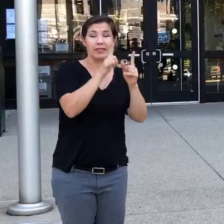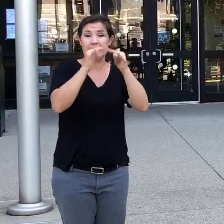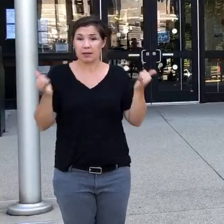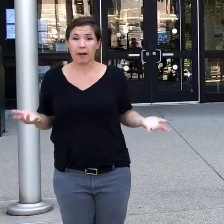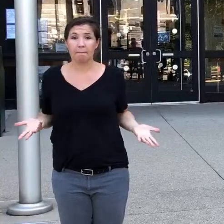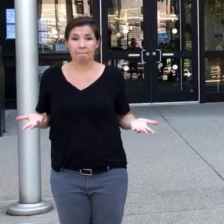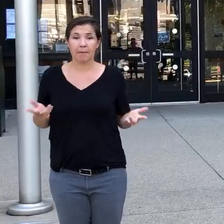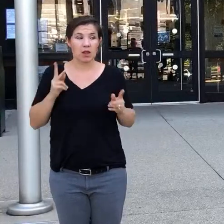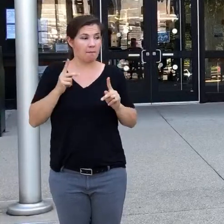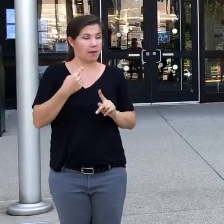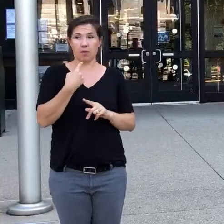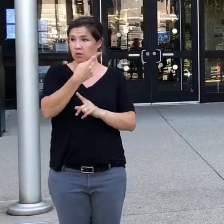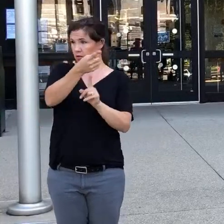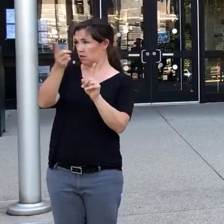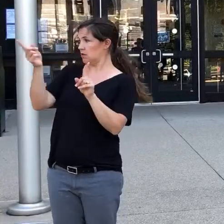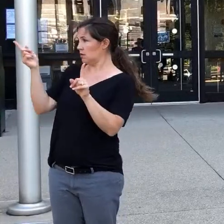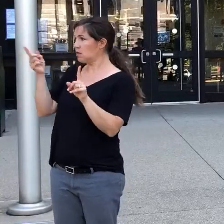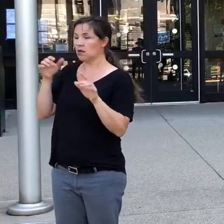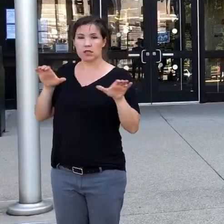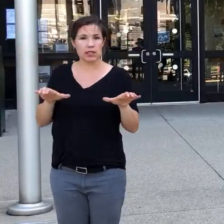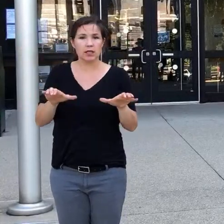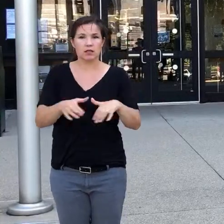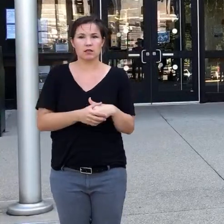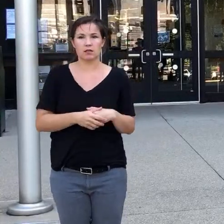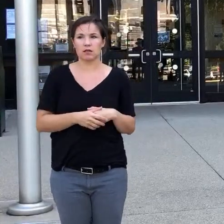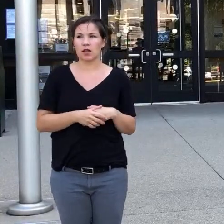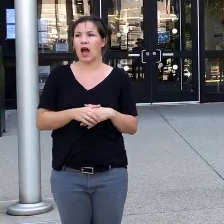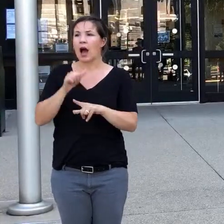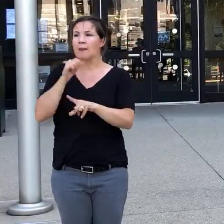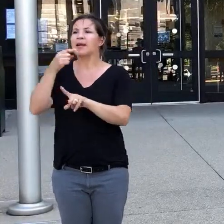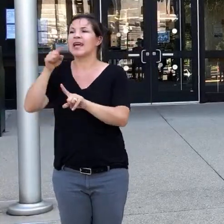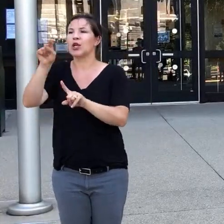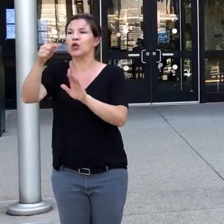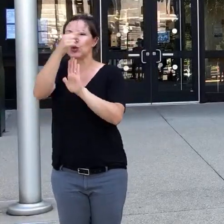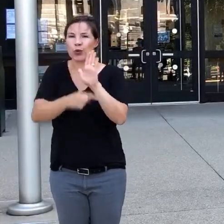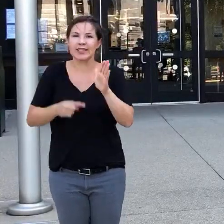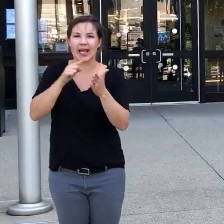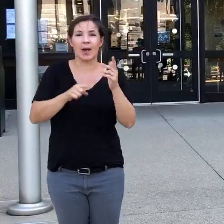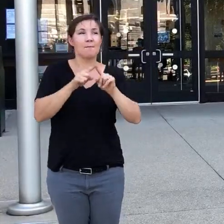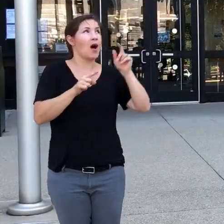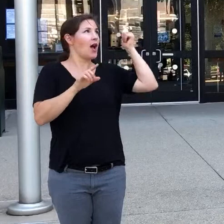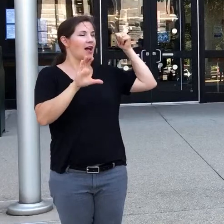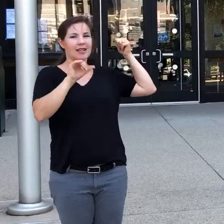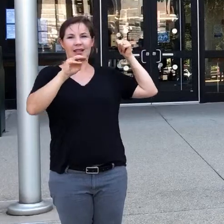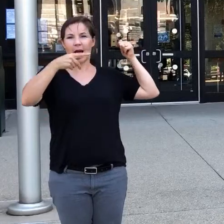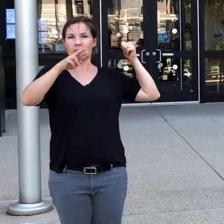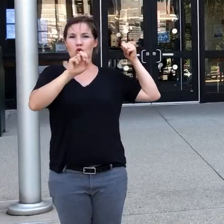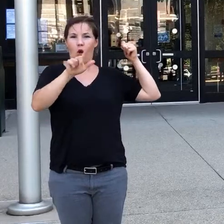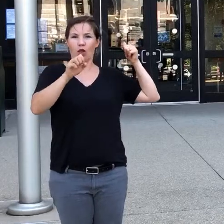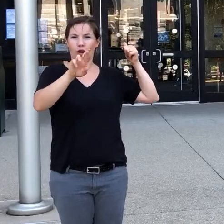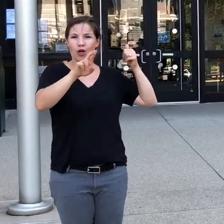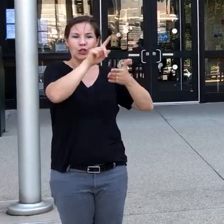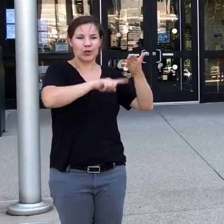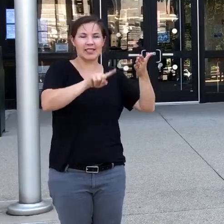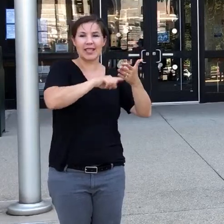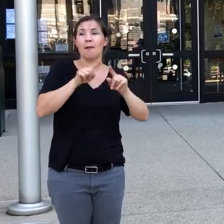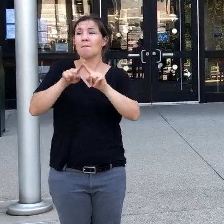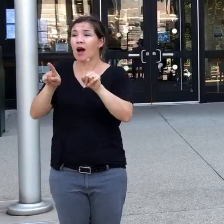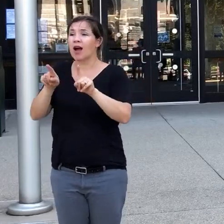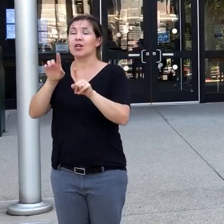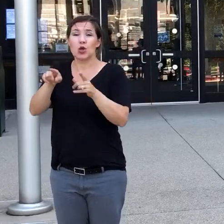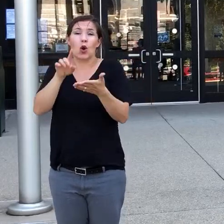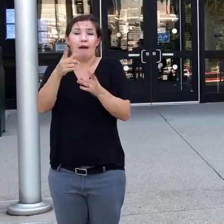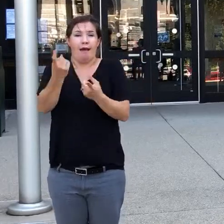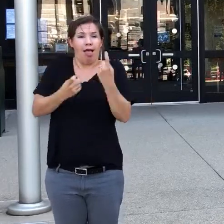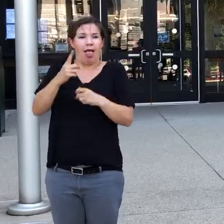those people standing behind you did. And I'm not saying you're criticizing it, but the comptroller's criticizing it. But you're asking a question based on the faulty